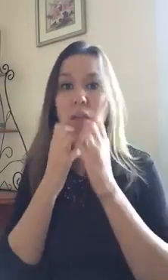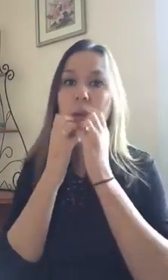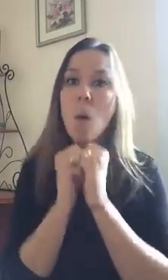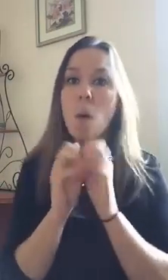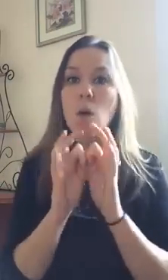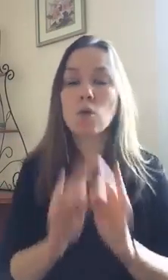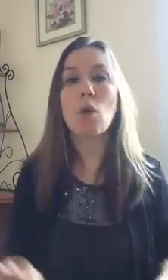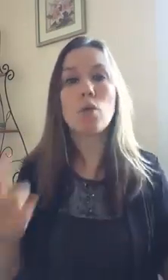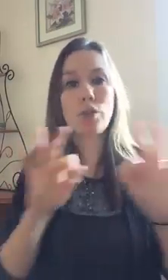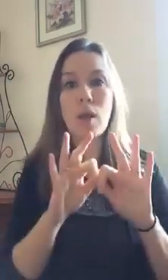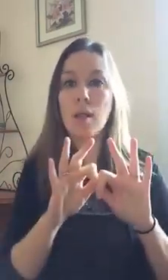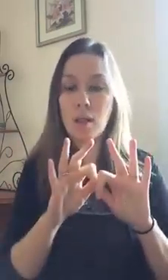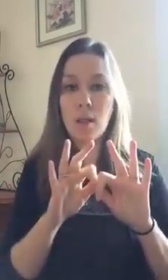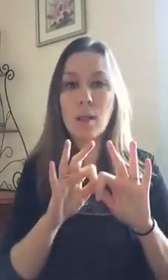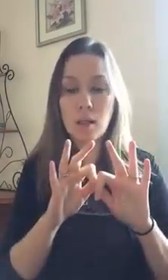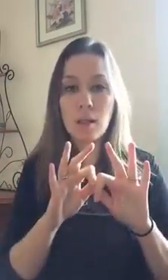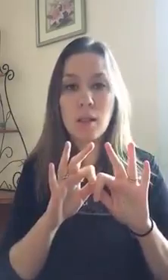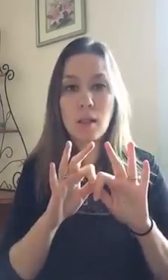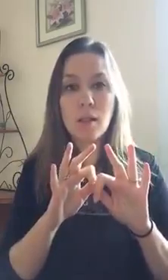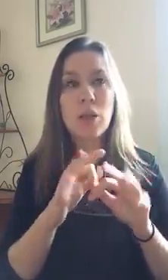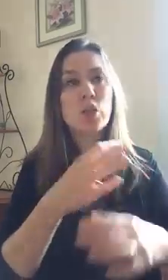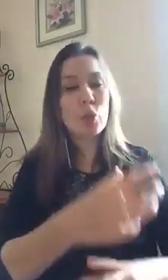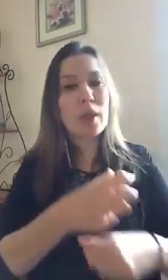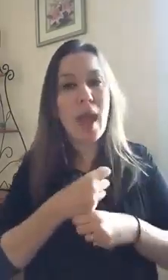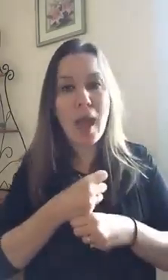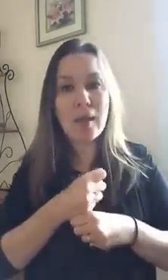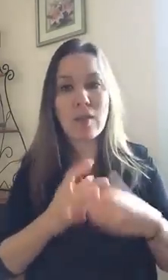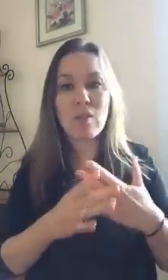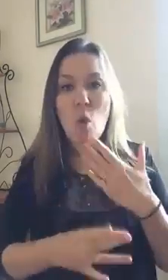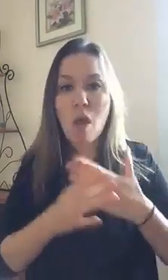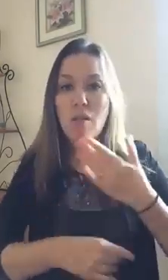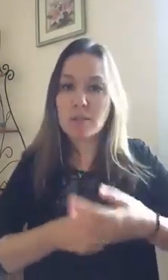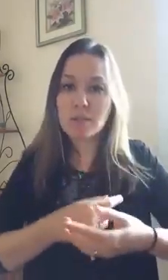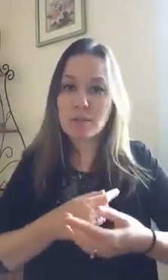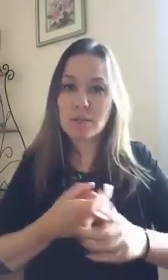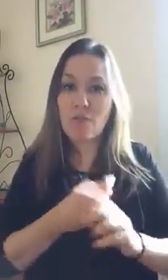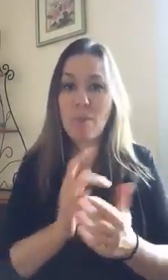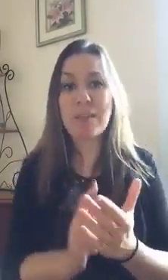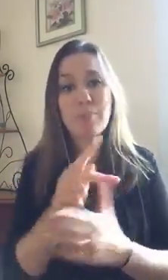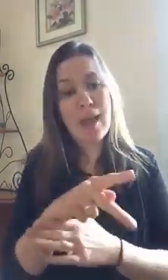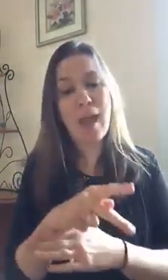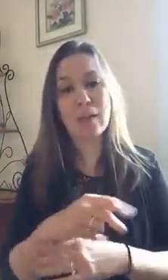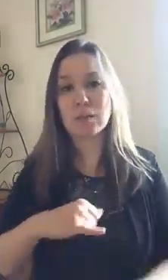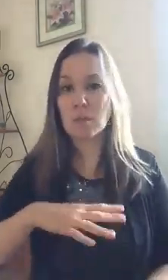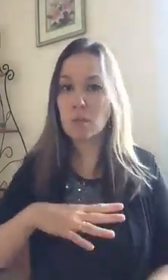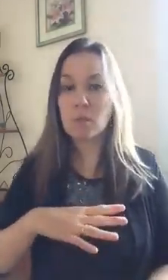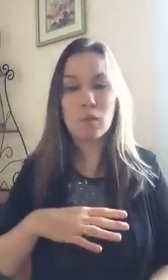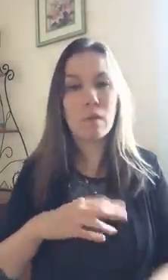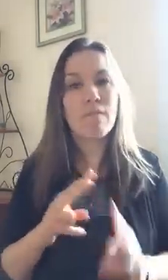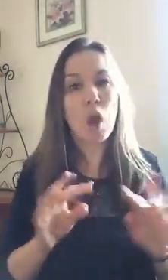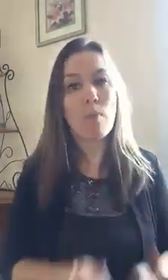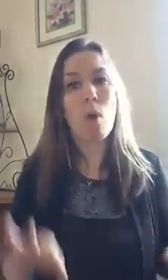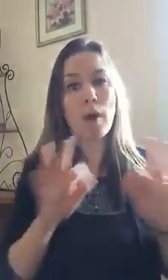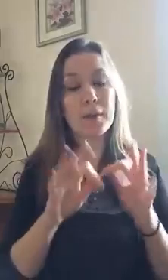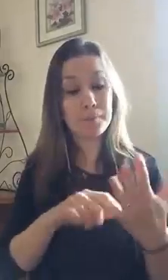getting and retrieving the oils out of these plants. They then test. They test